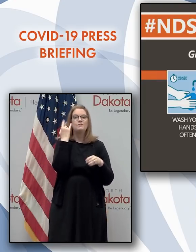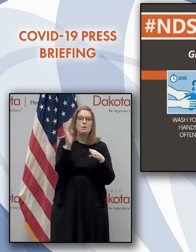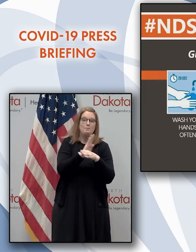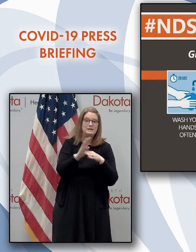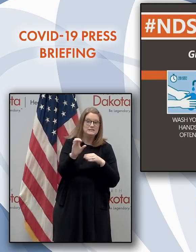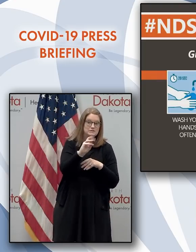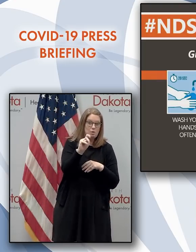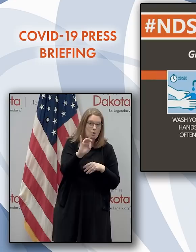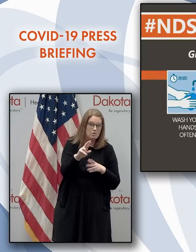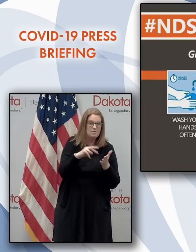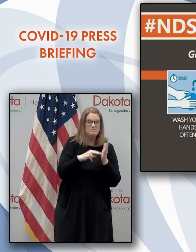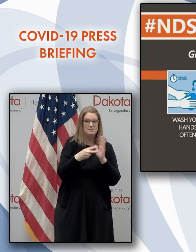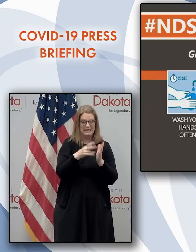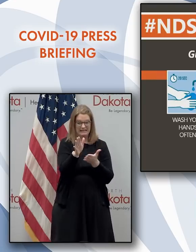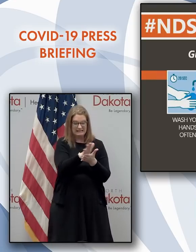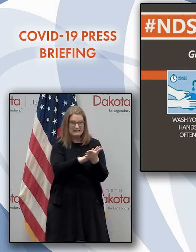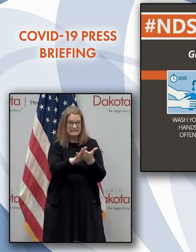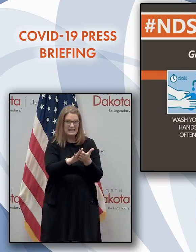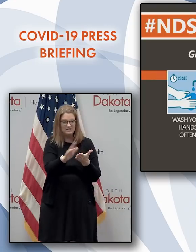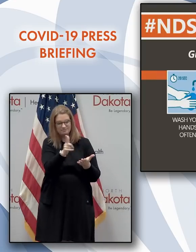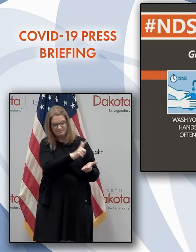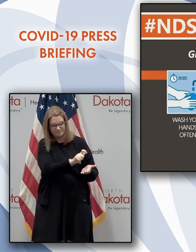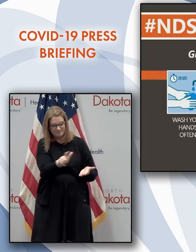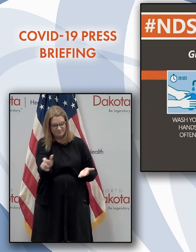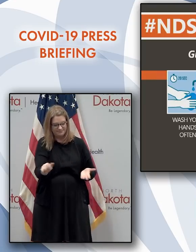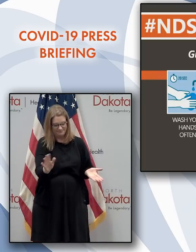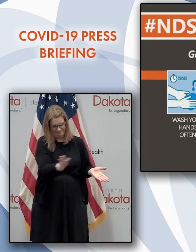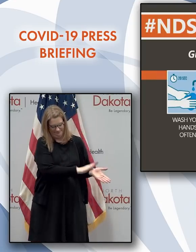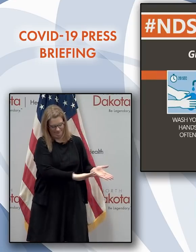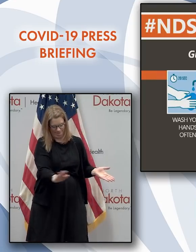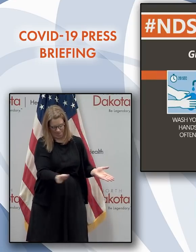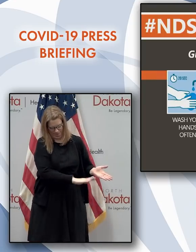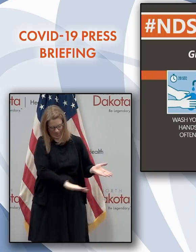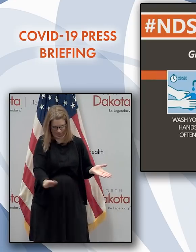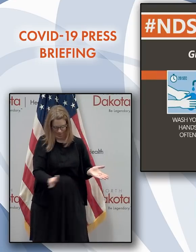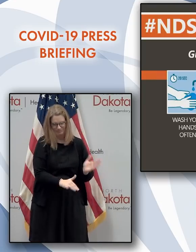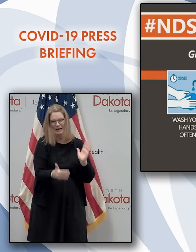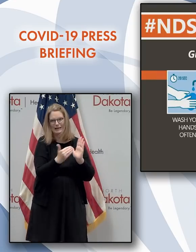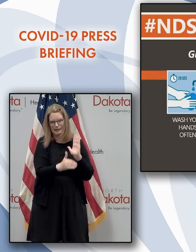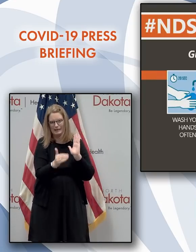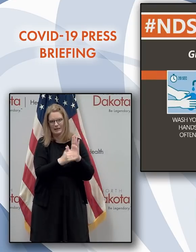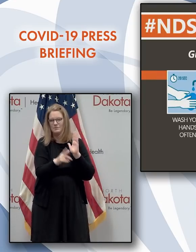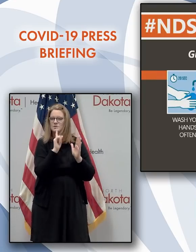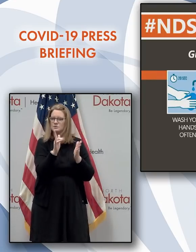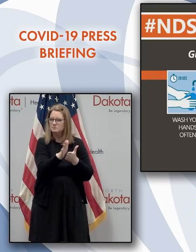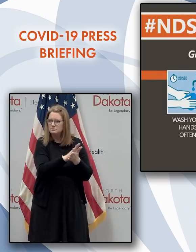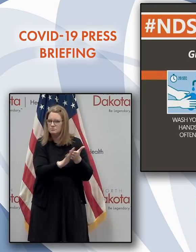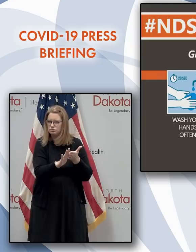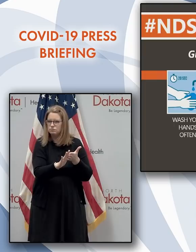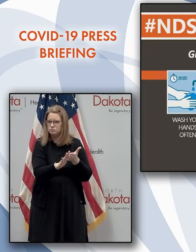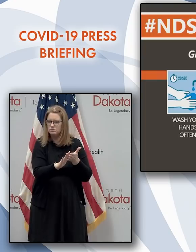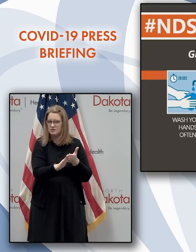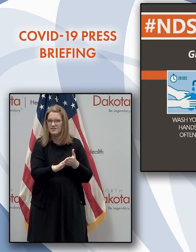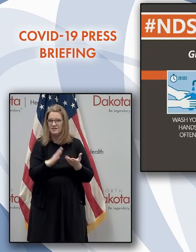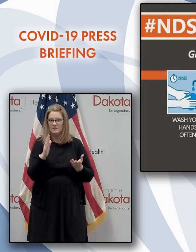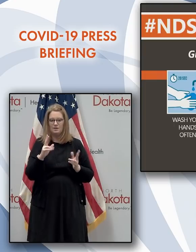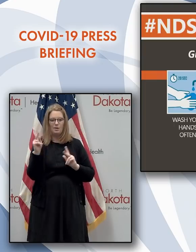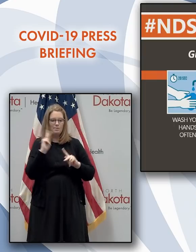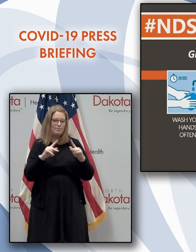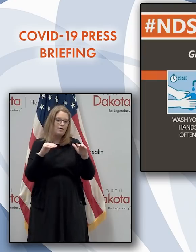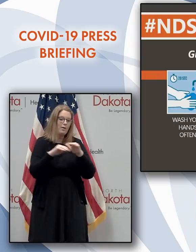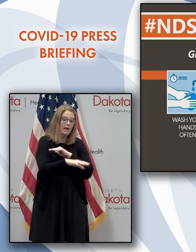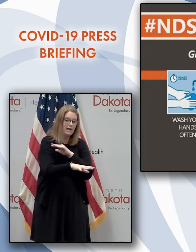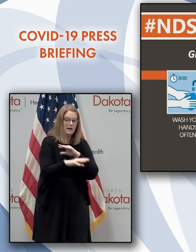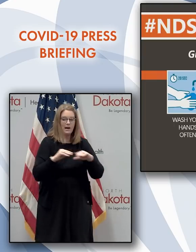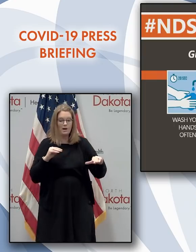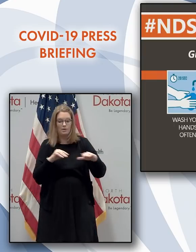disinfecting services is another great way to slow the spread, particularly between as customers come and go. So again,